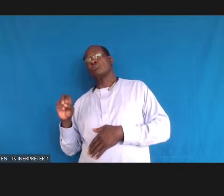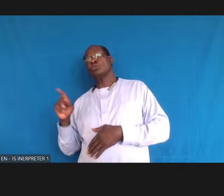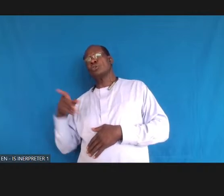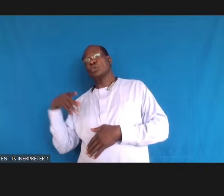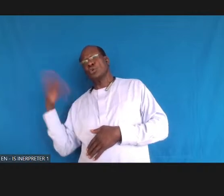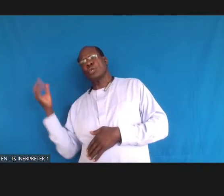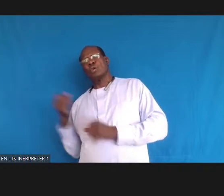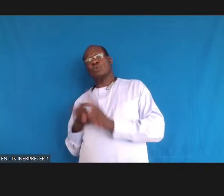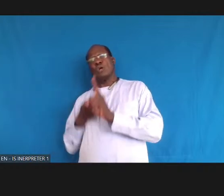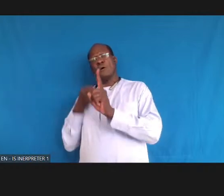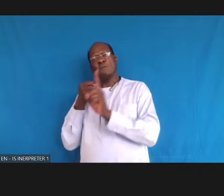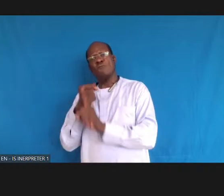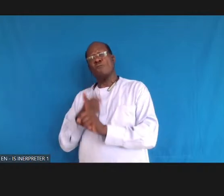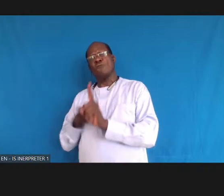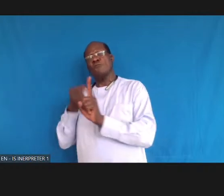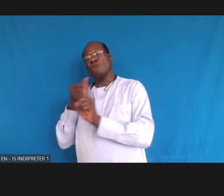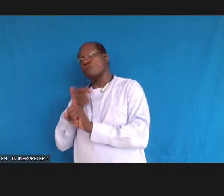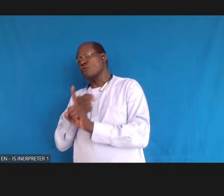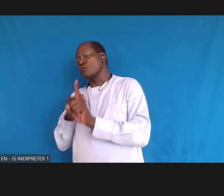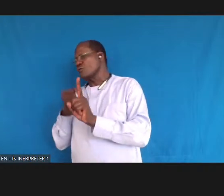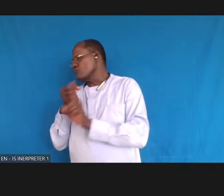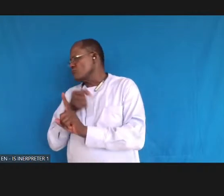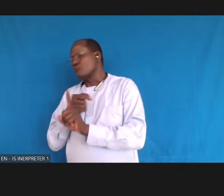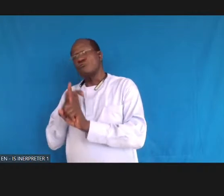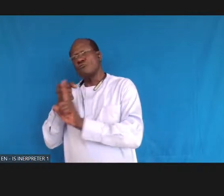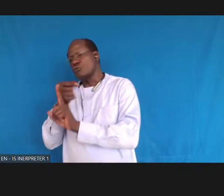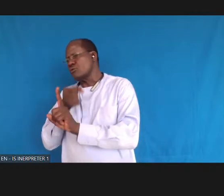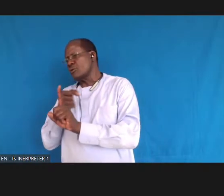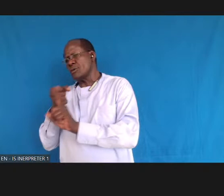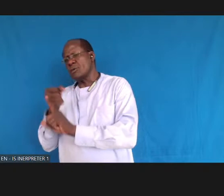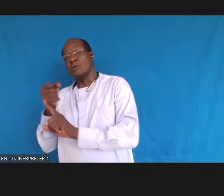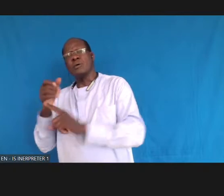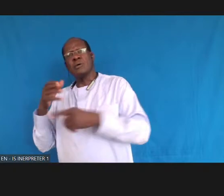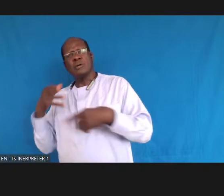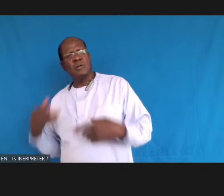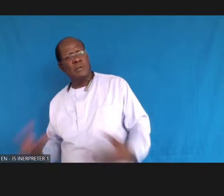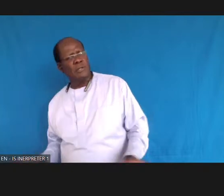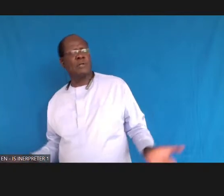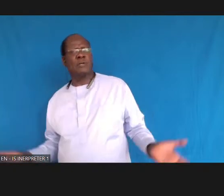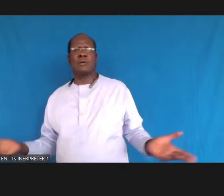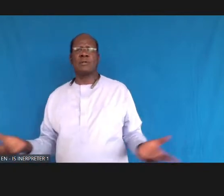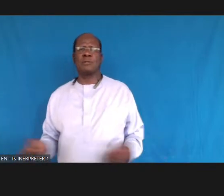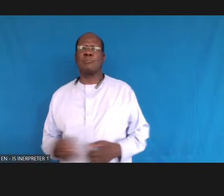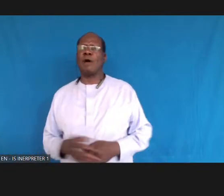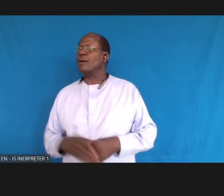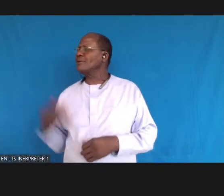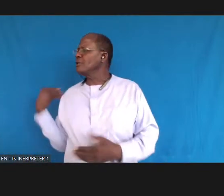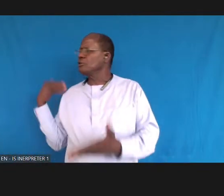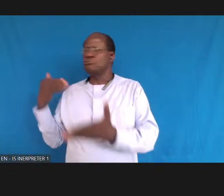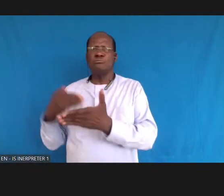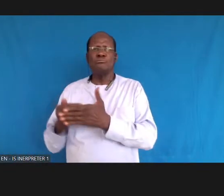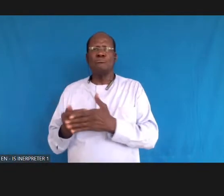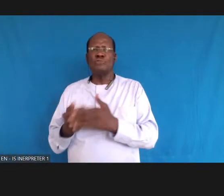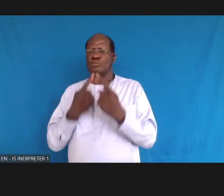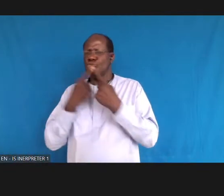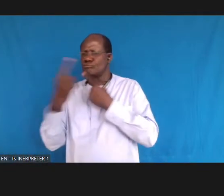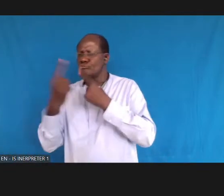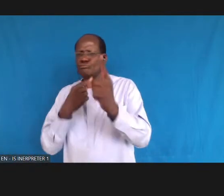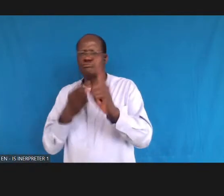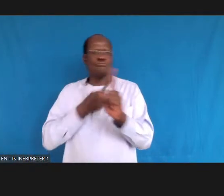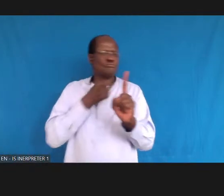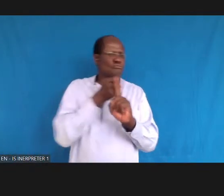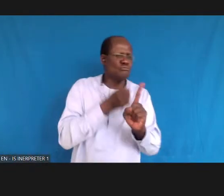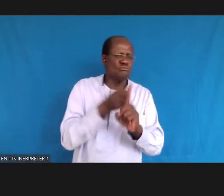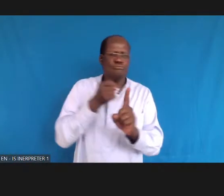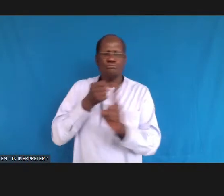on ending female genital mutilation. And there has been a lot of conversation, advocacy, and talks about ending female